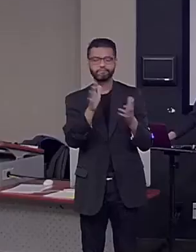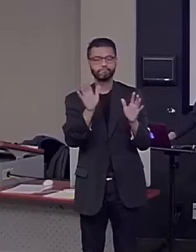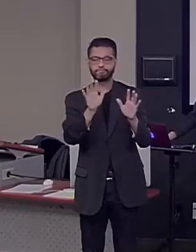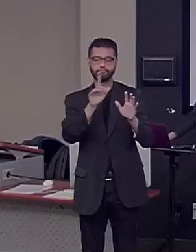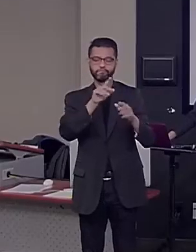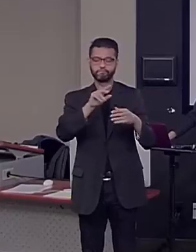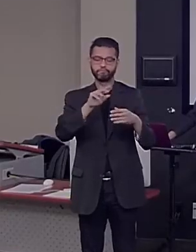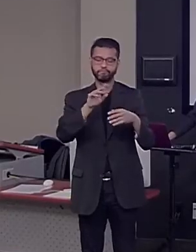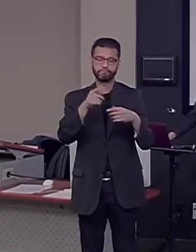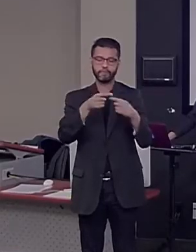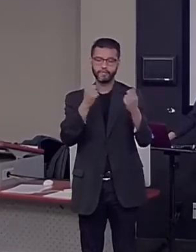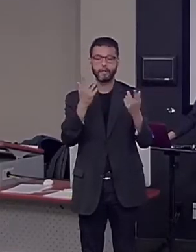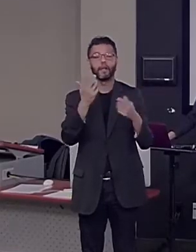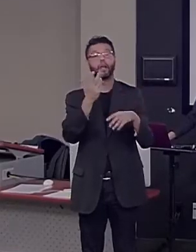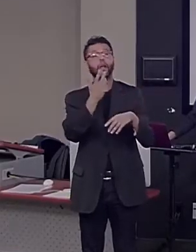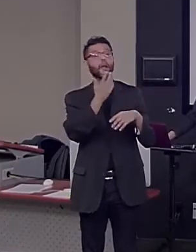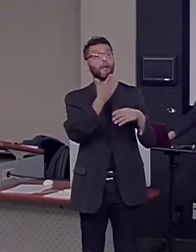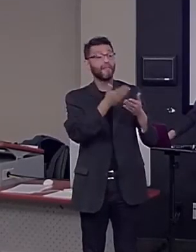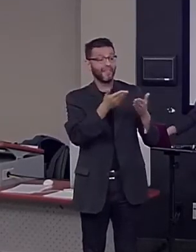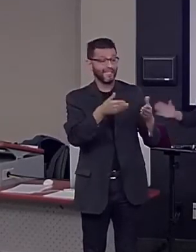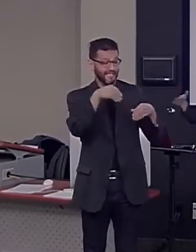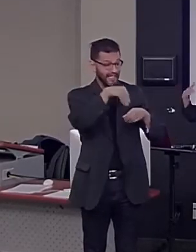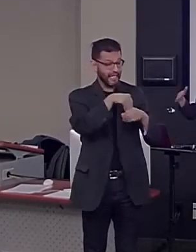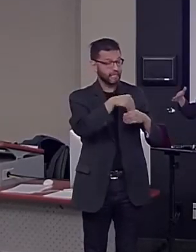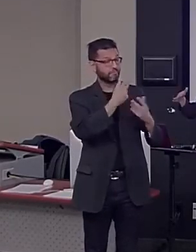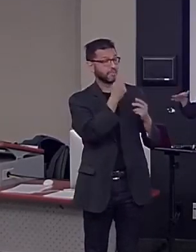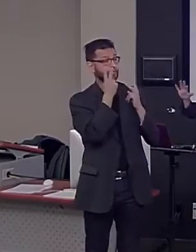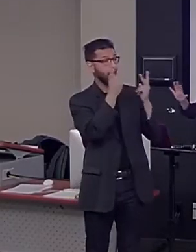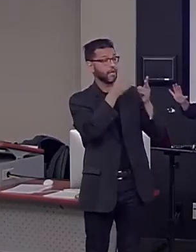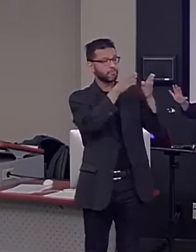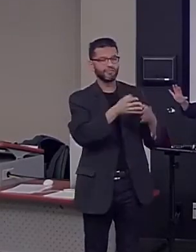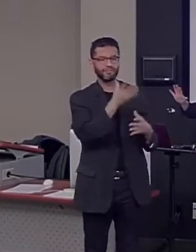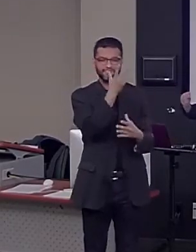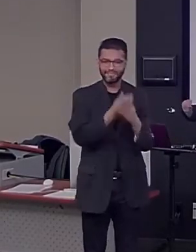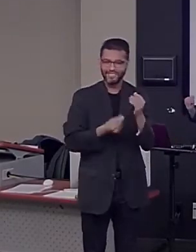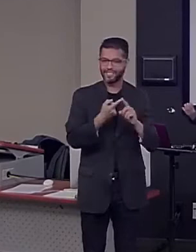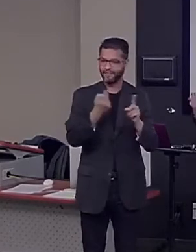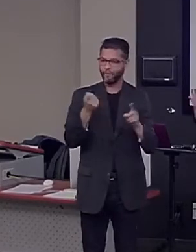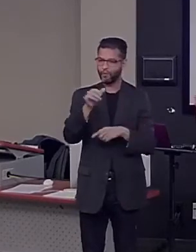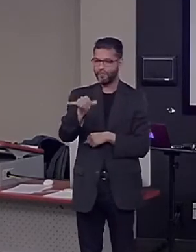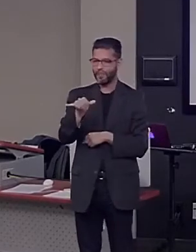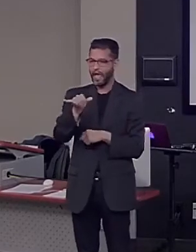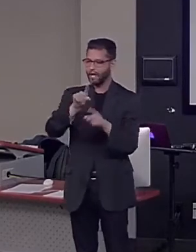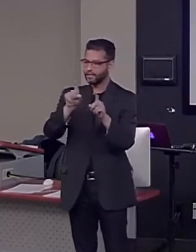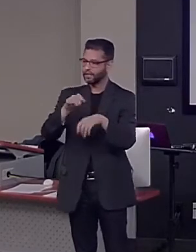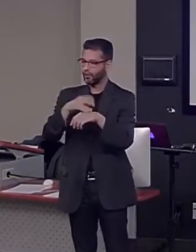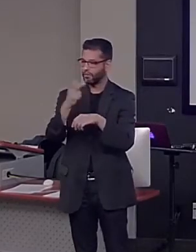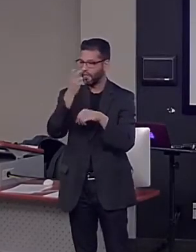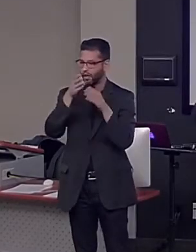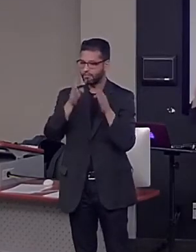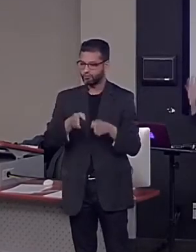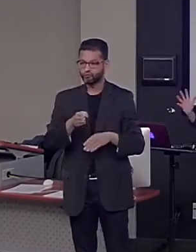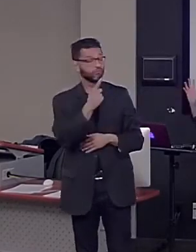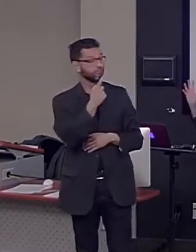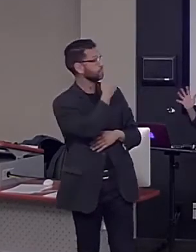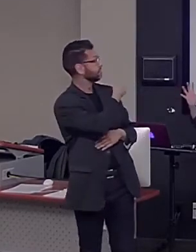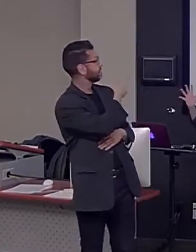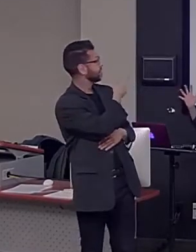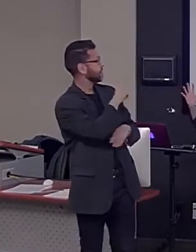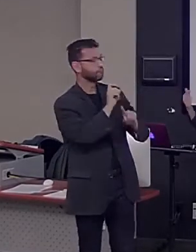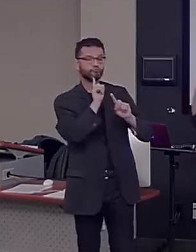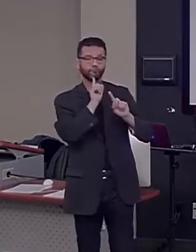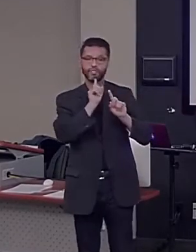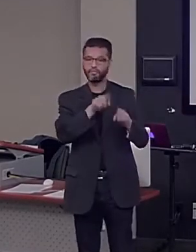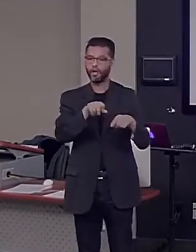sighted person that is missing in a blind person for this task. So just to, I think I skipped over this, this is responses to sentences greater than